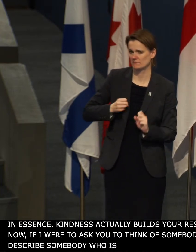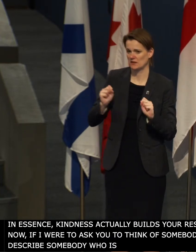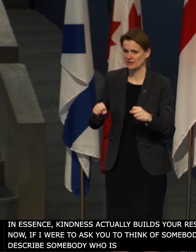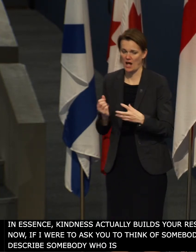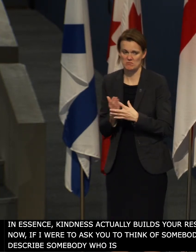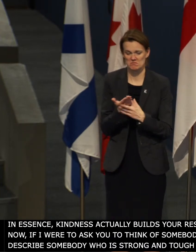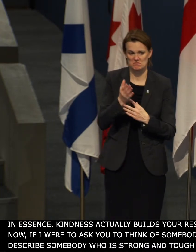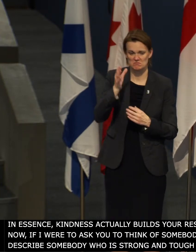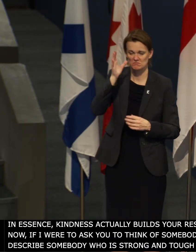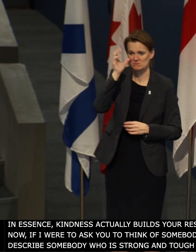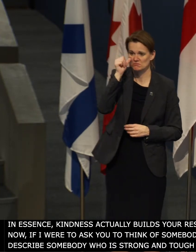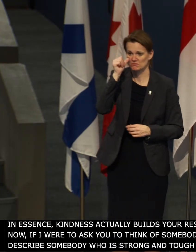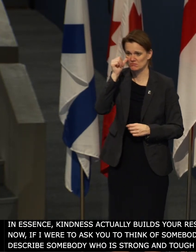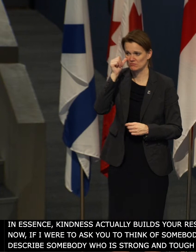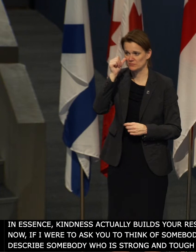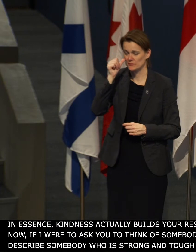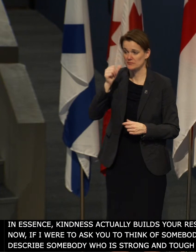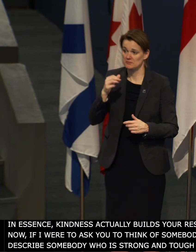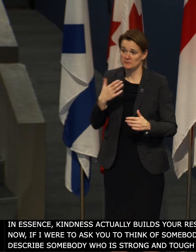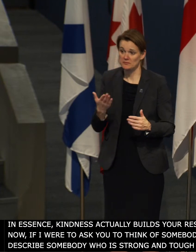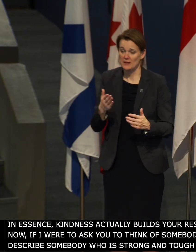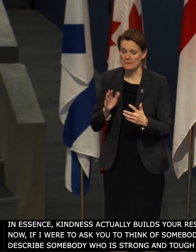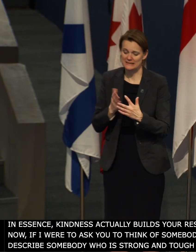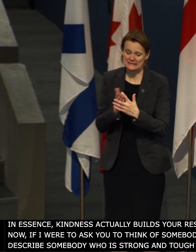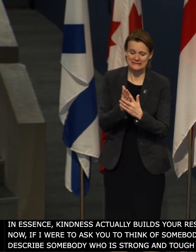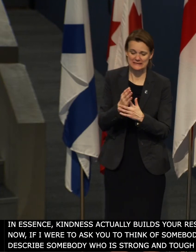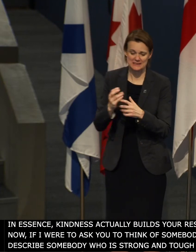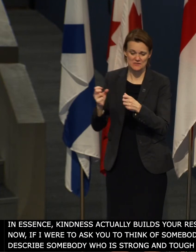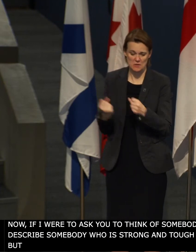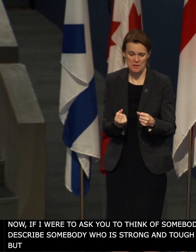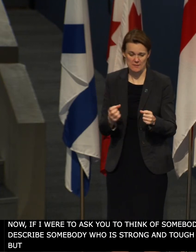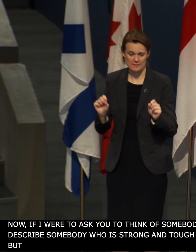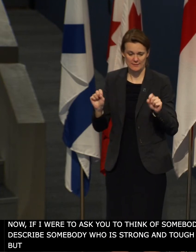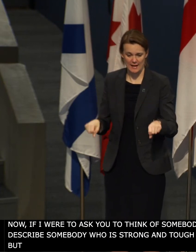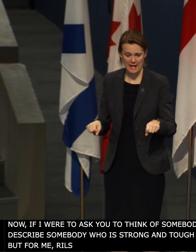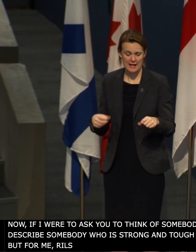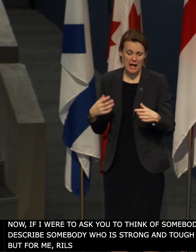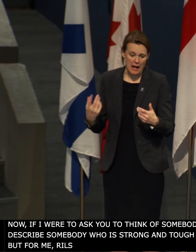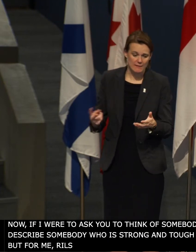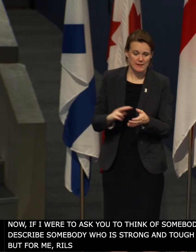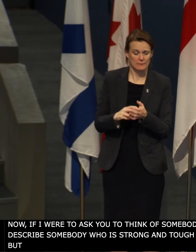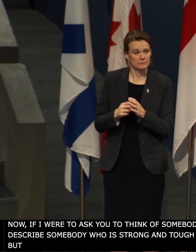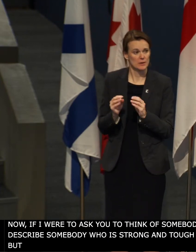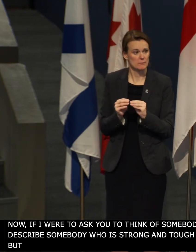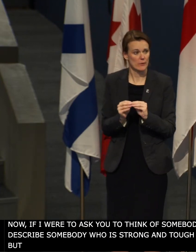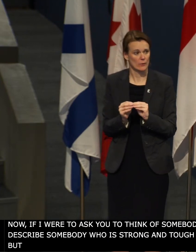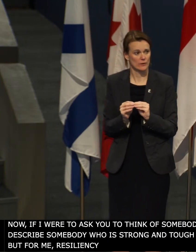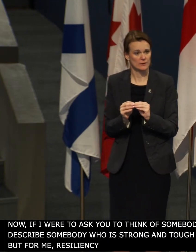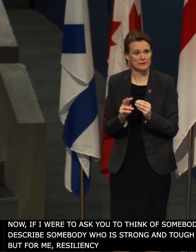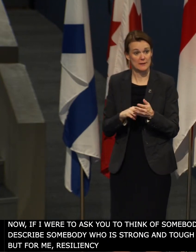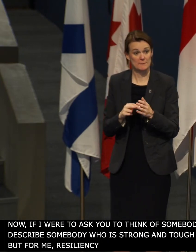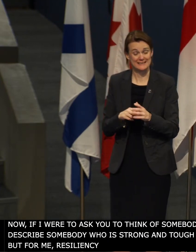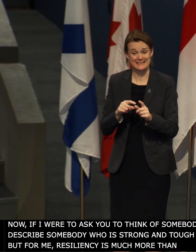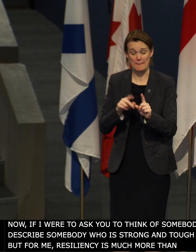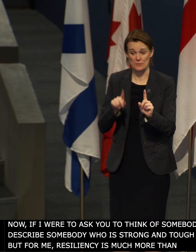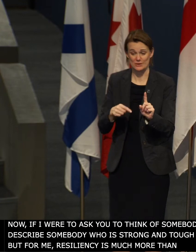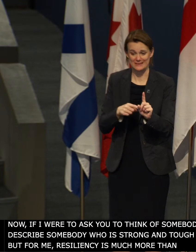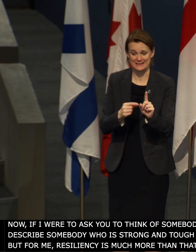rugged. But for me, resiliency is much more than that. For me, a resilient person is actually a person who's